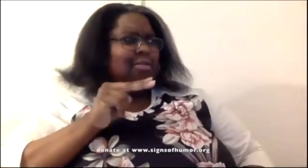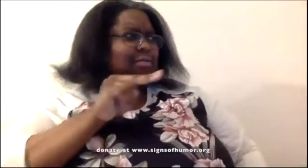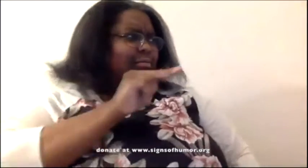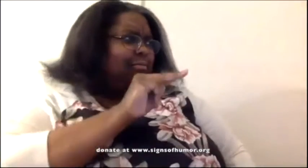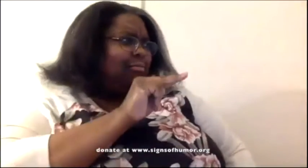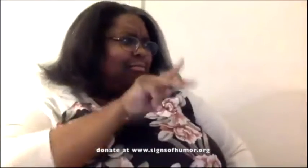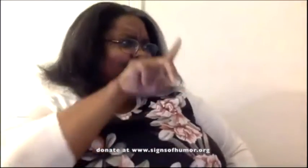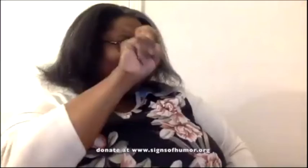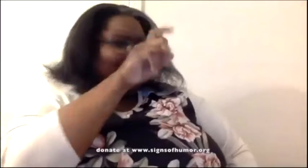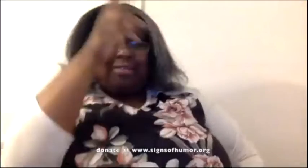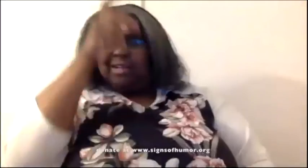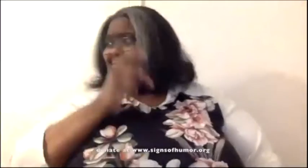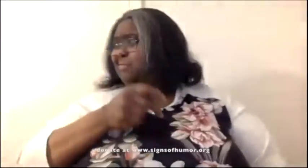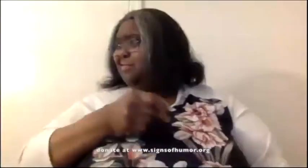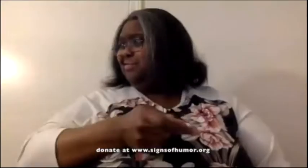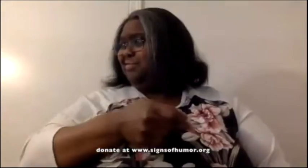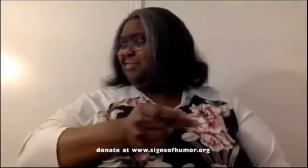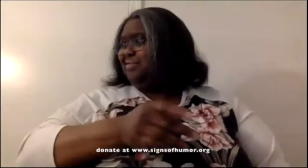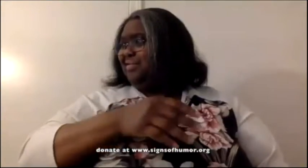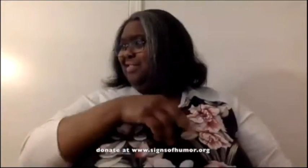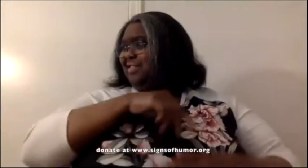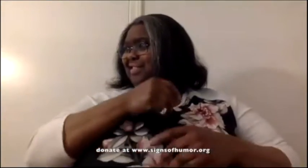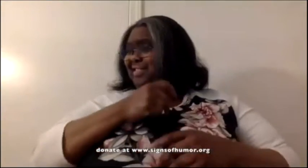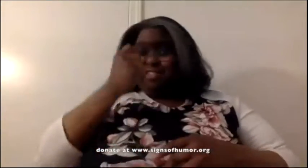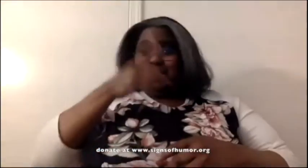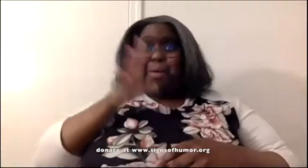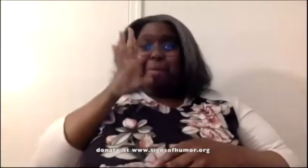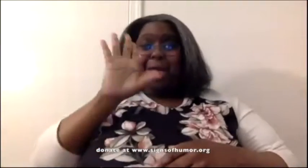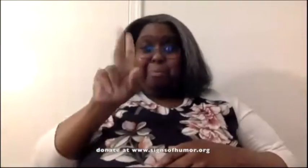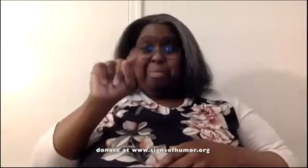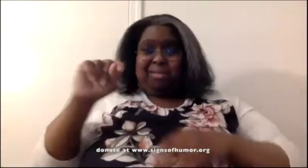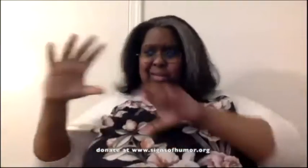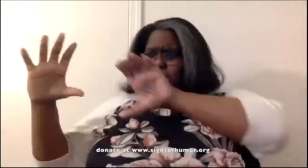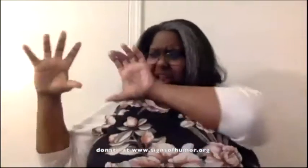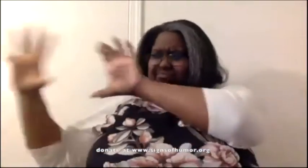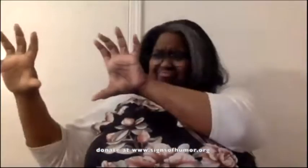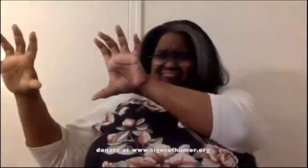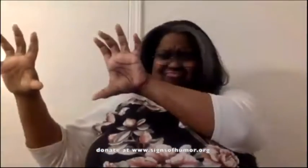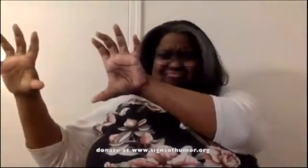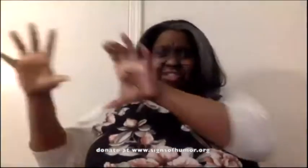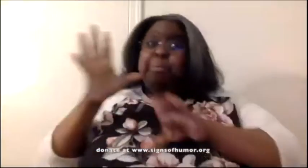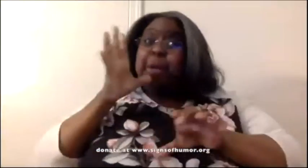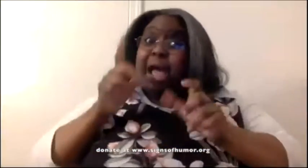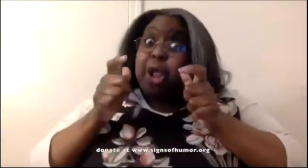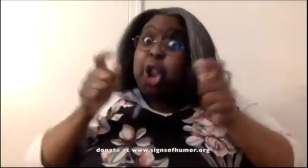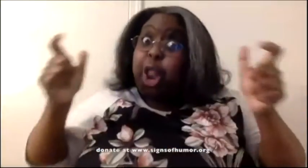of shifted, like I'm thinking, what's going on here? Now my mom's butt is